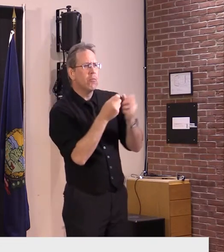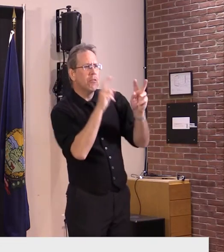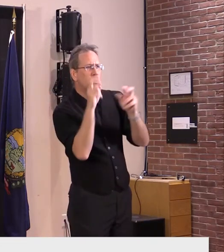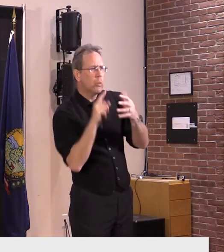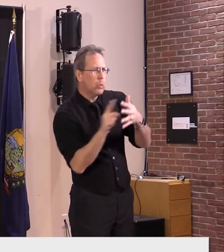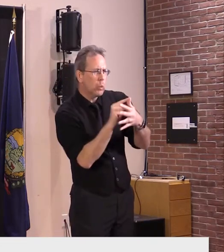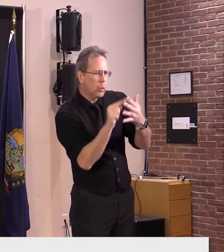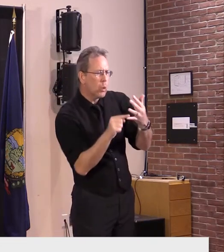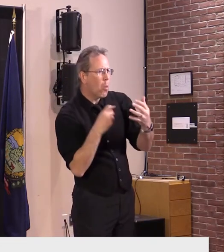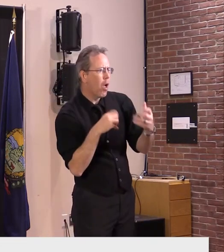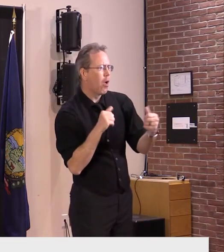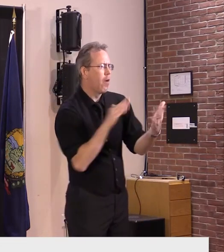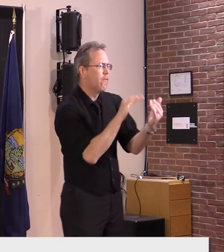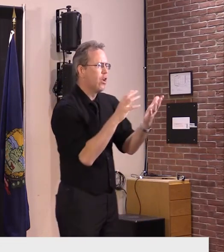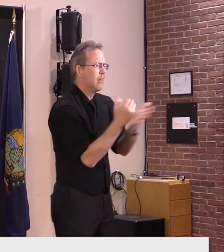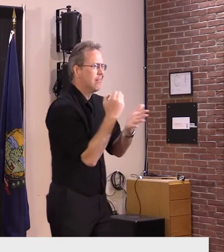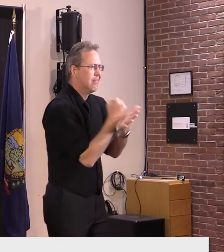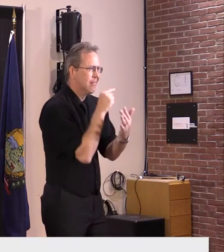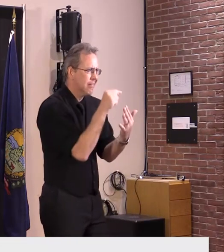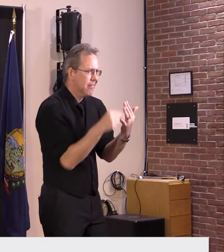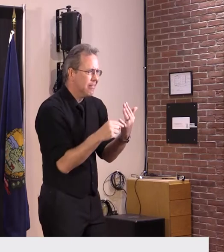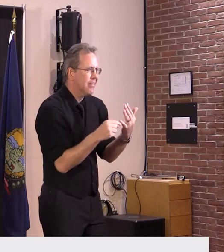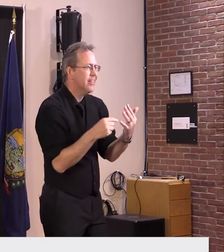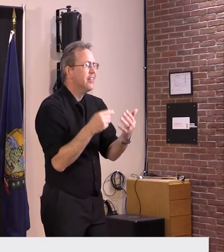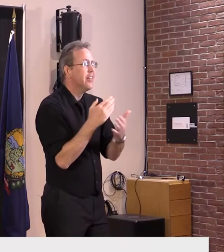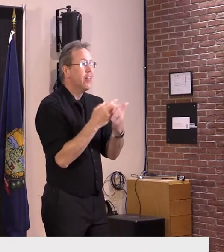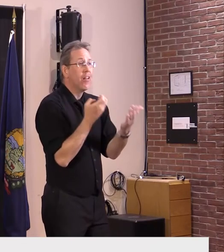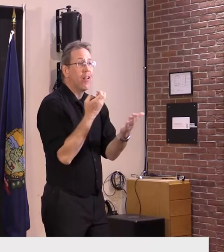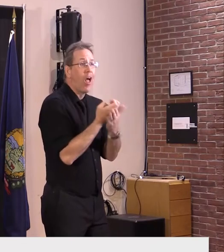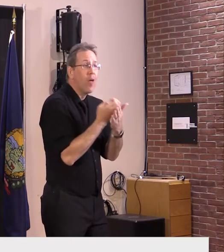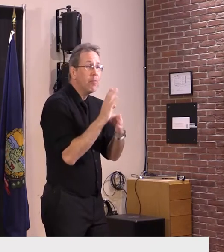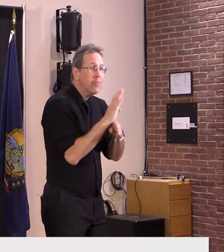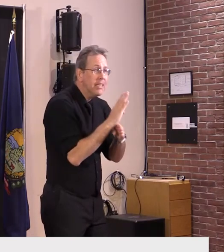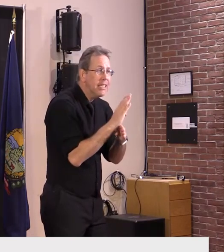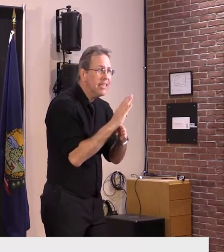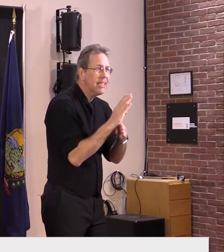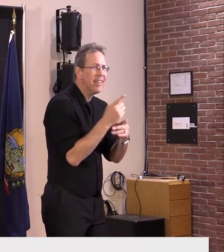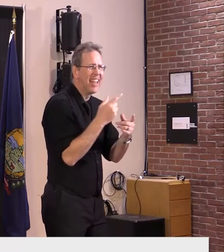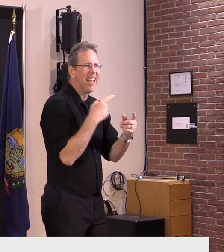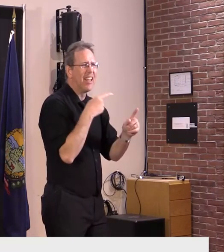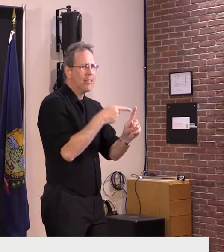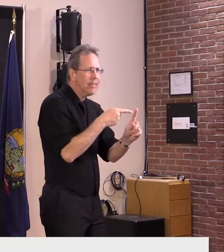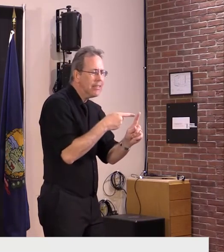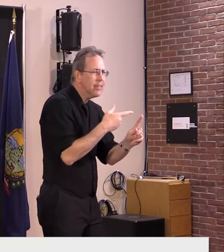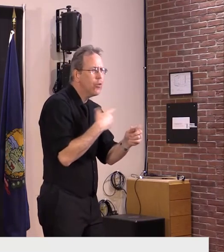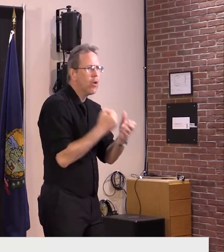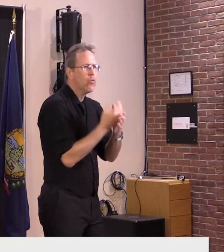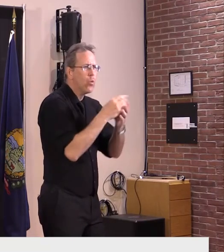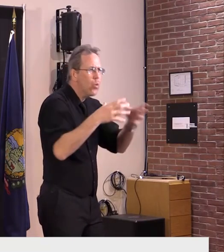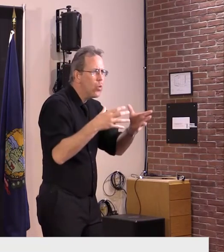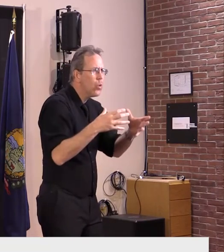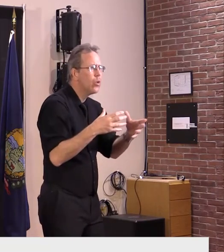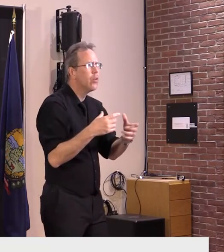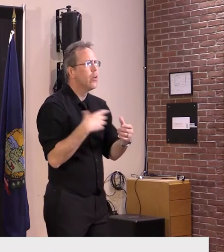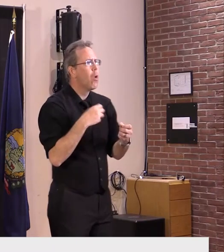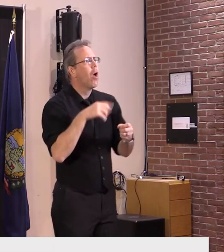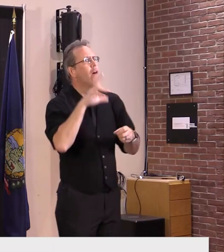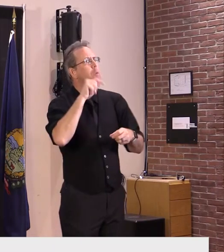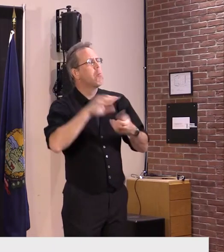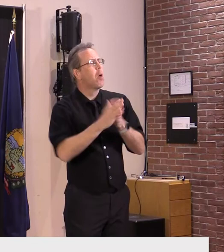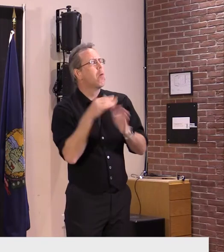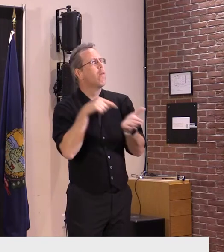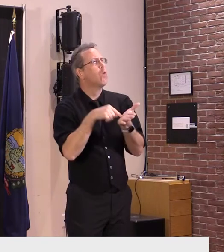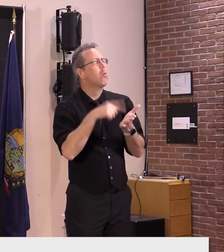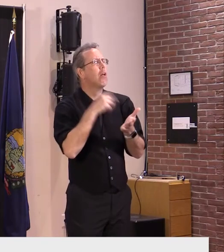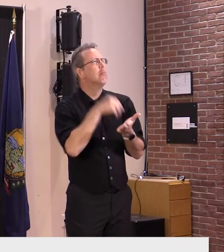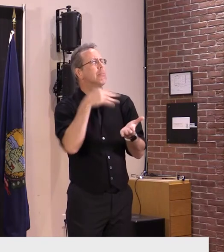Again, going back, you know, growing the economy, making Vermont more affordable, protect the most vulnerable. Those are the things that we focus on every